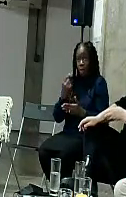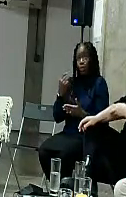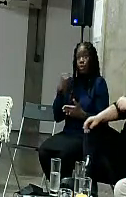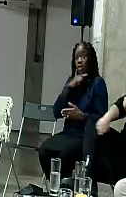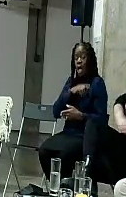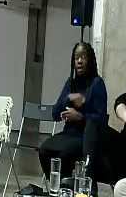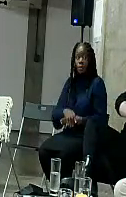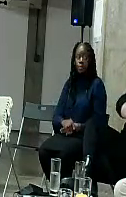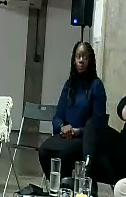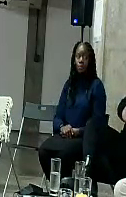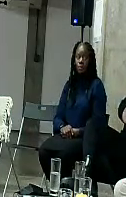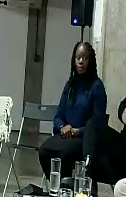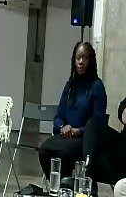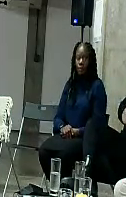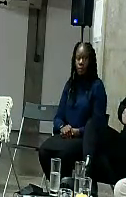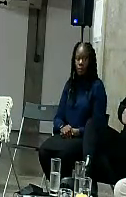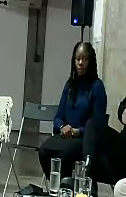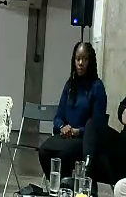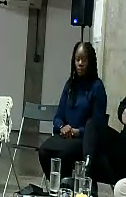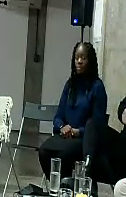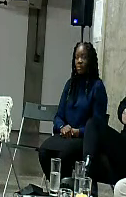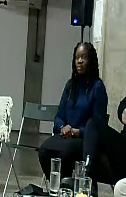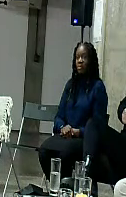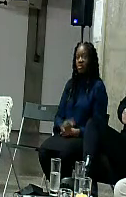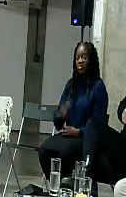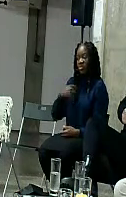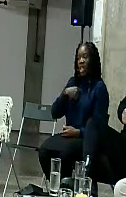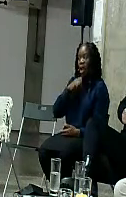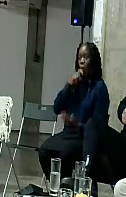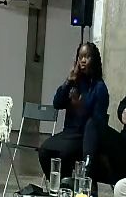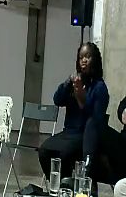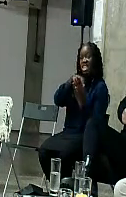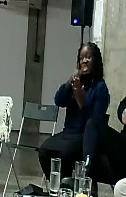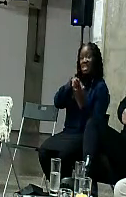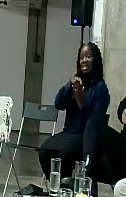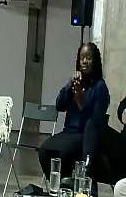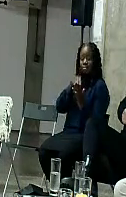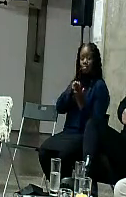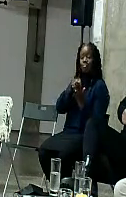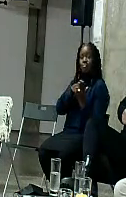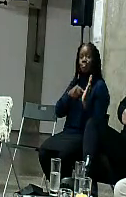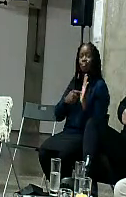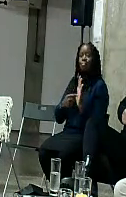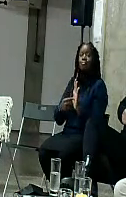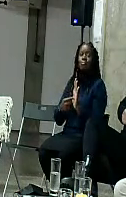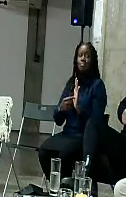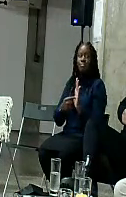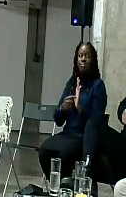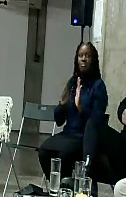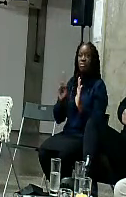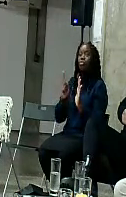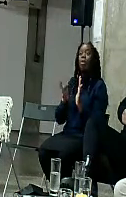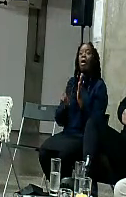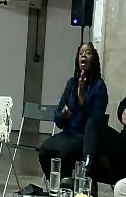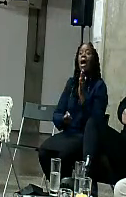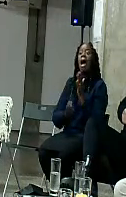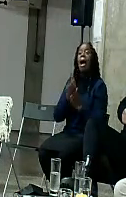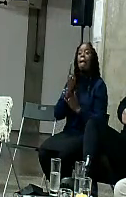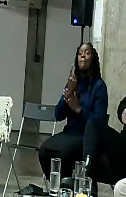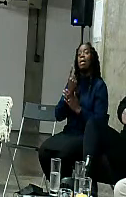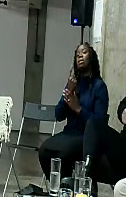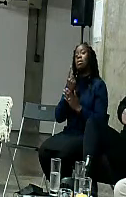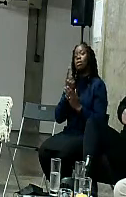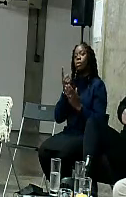And I'd just like to read you something that came up in the